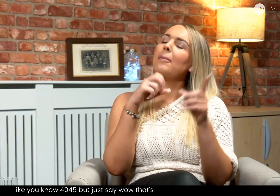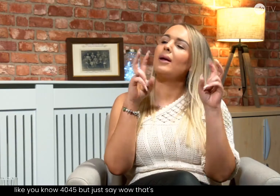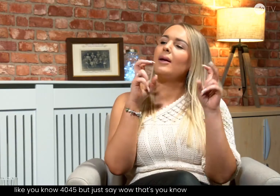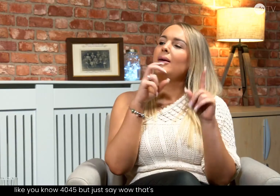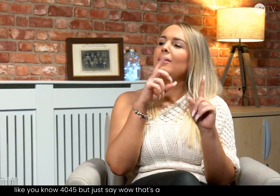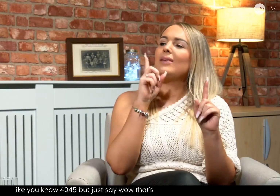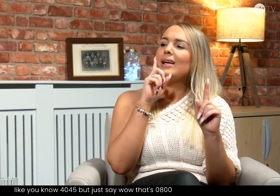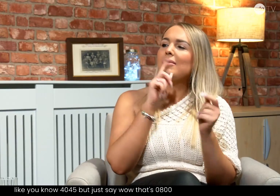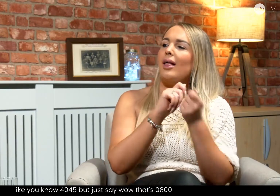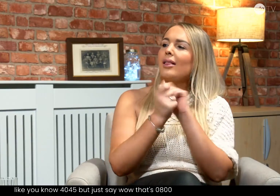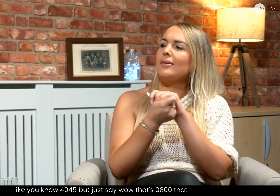amazing.